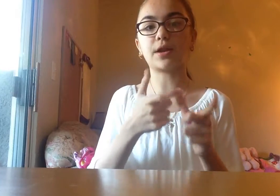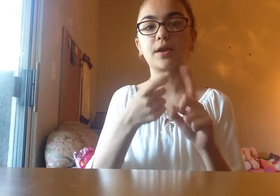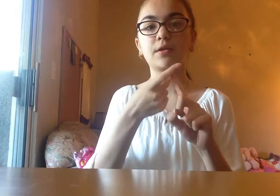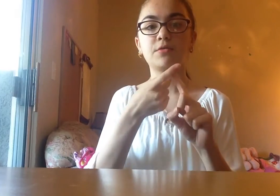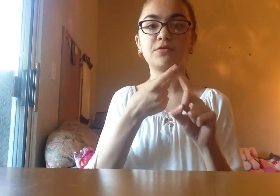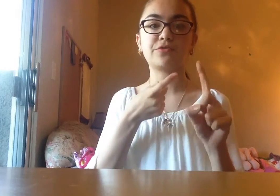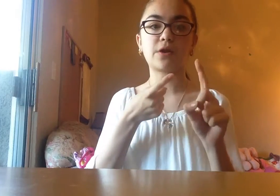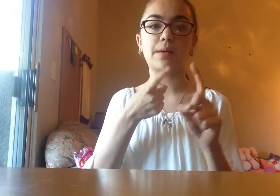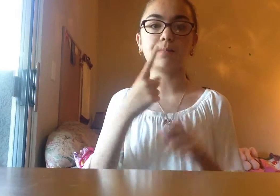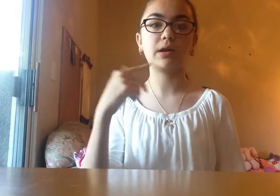running from